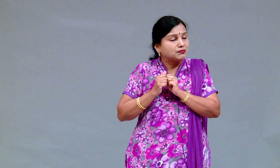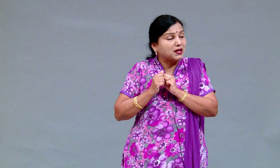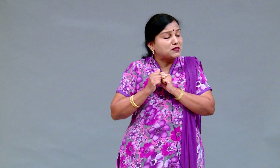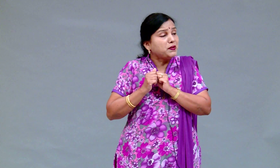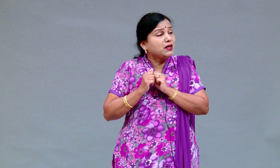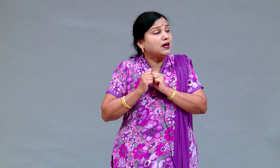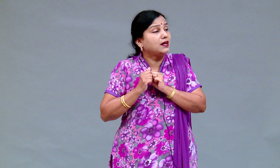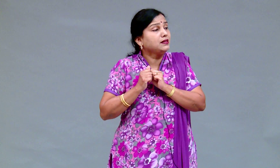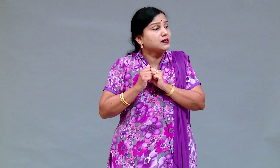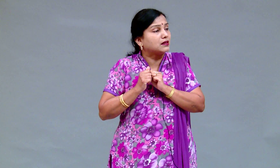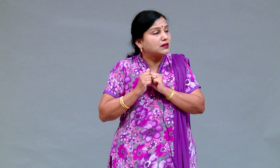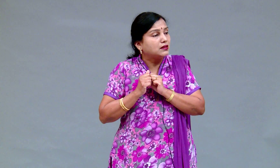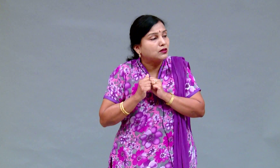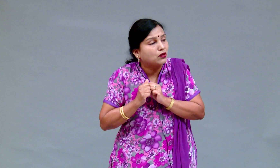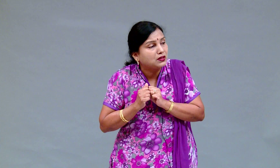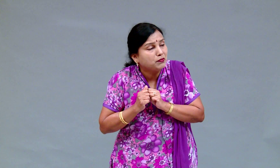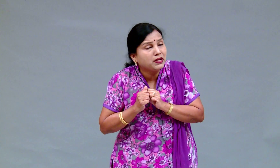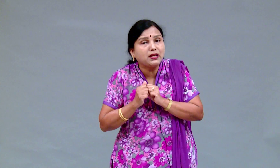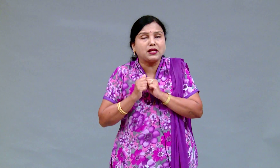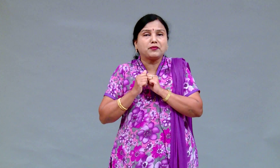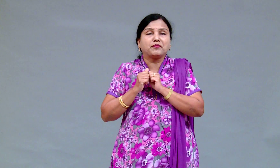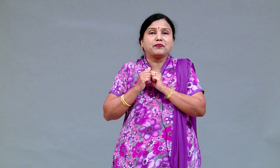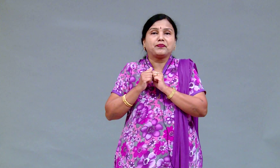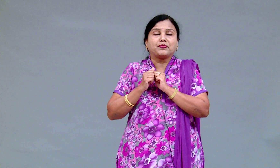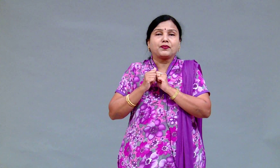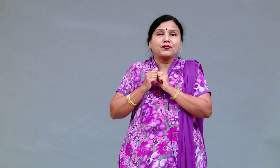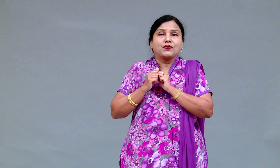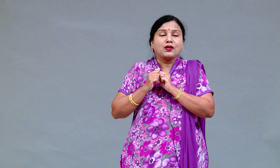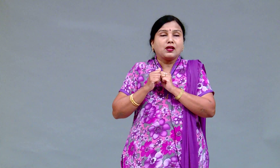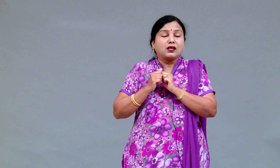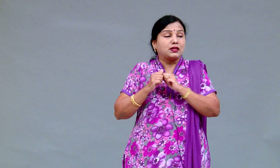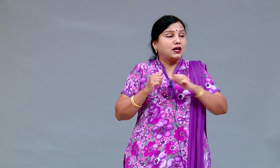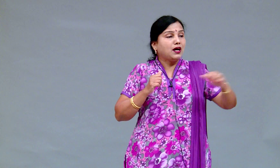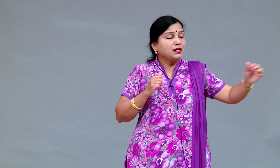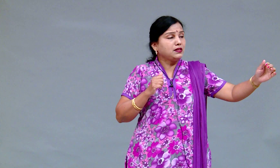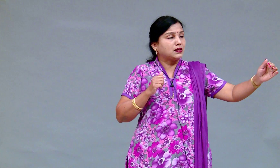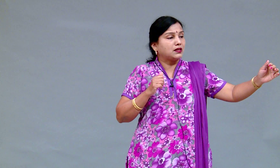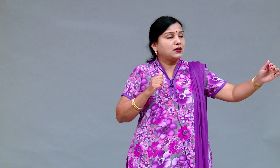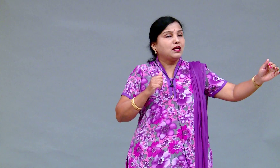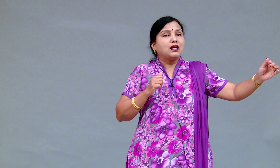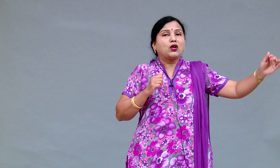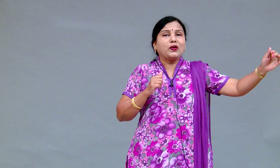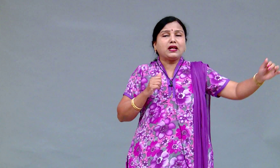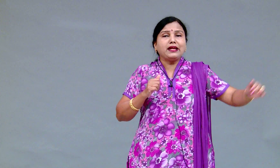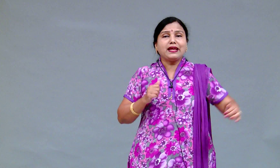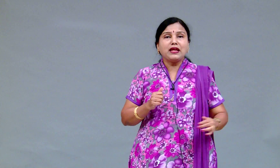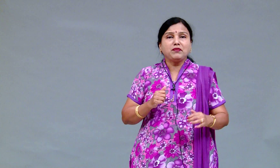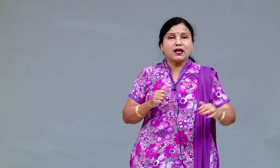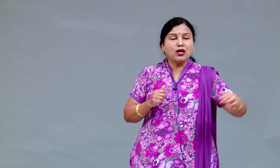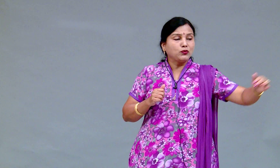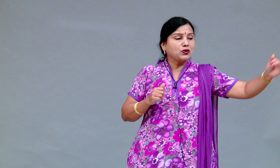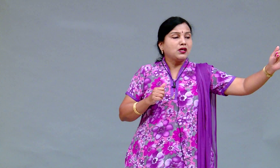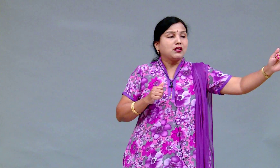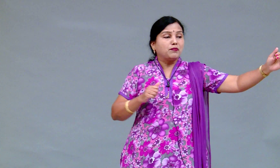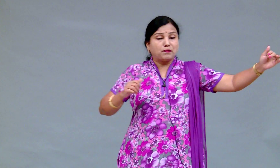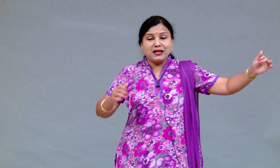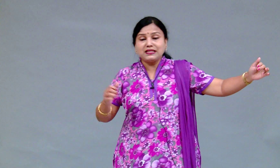Must be a hunter, thought the monkey. The hunter quickly came down, placed